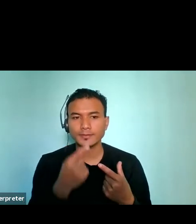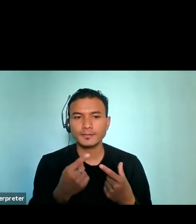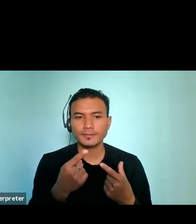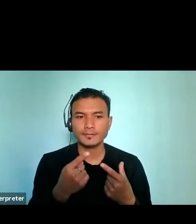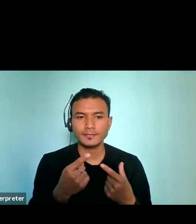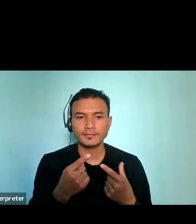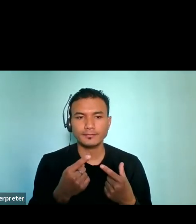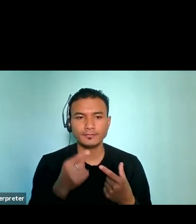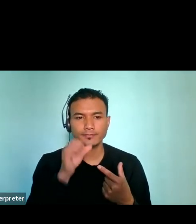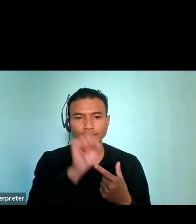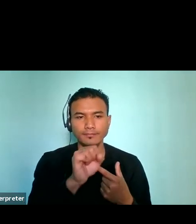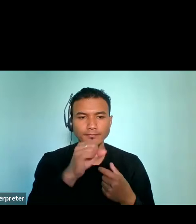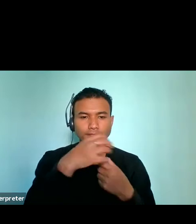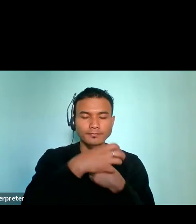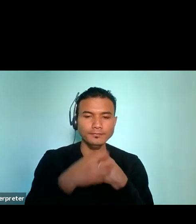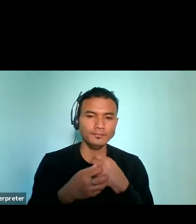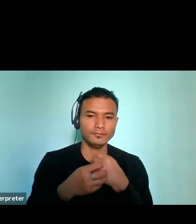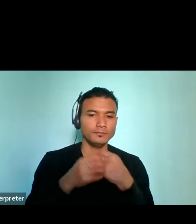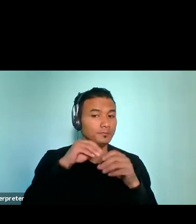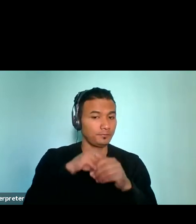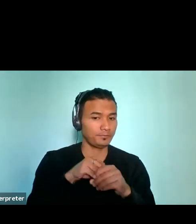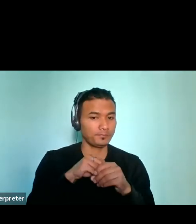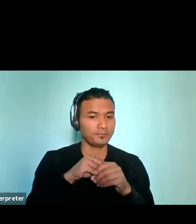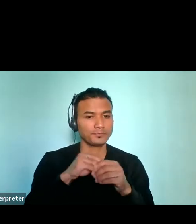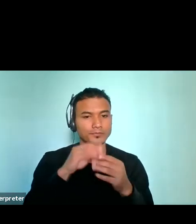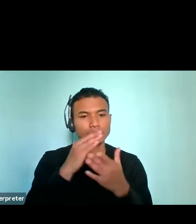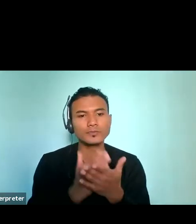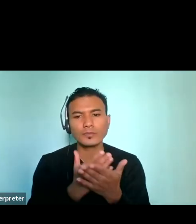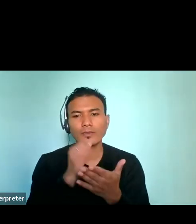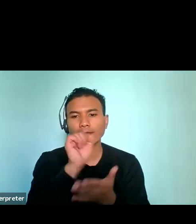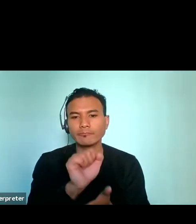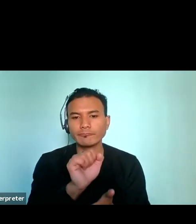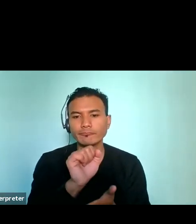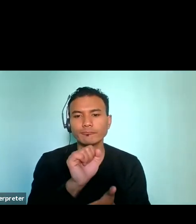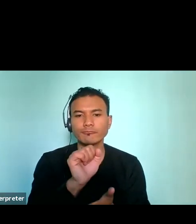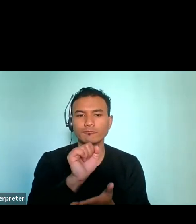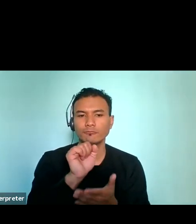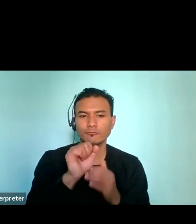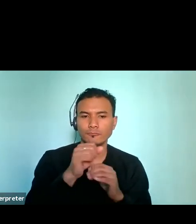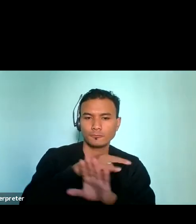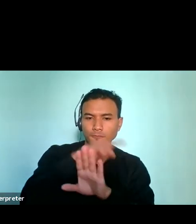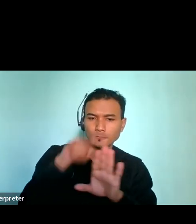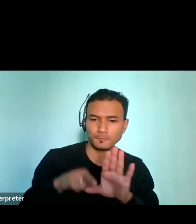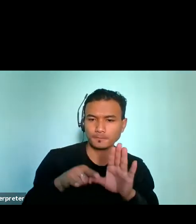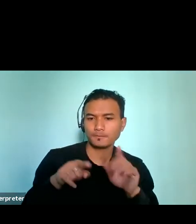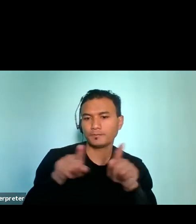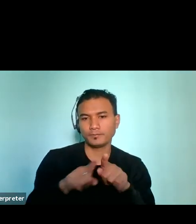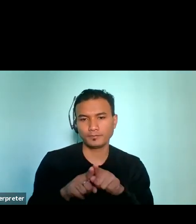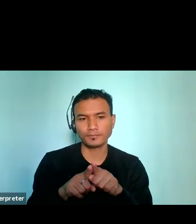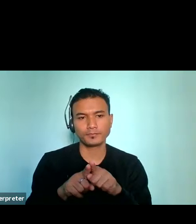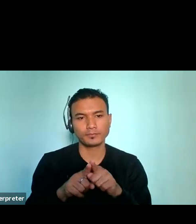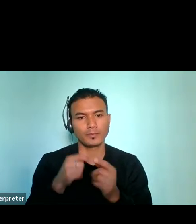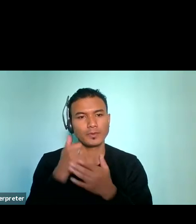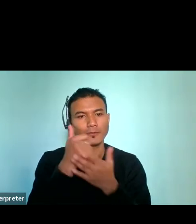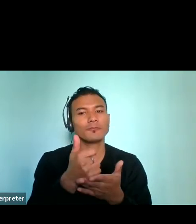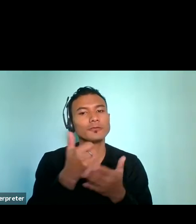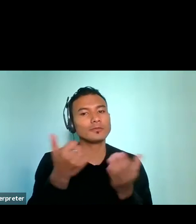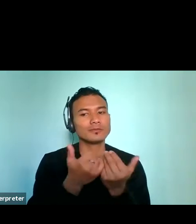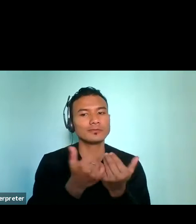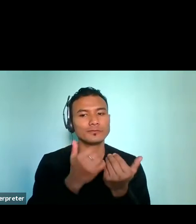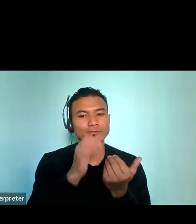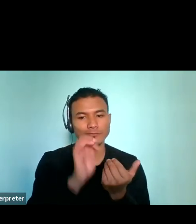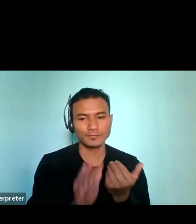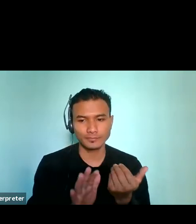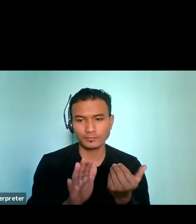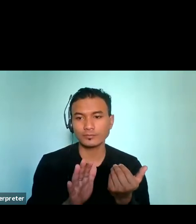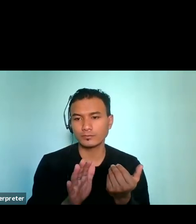in their countries, and how their strategies can also help me